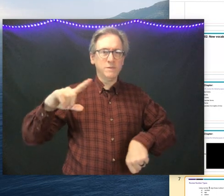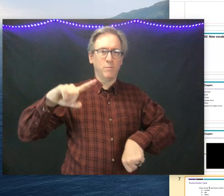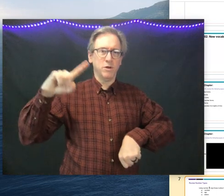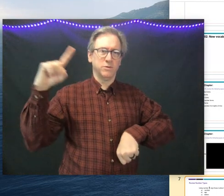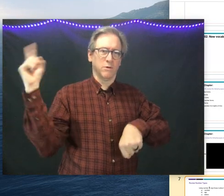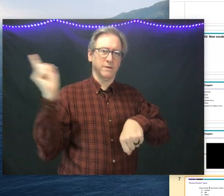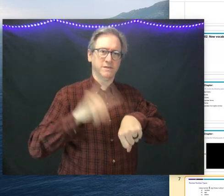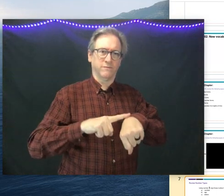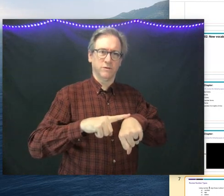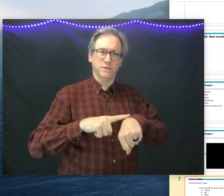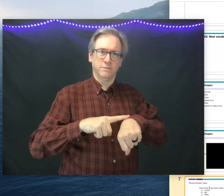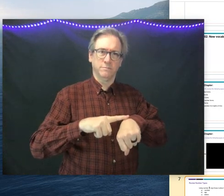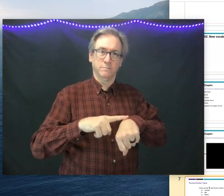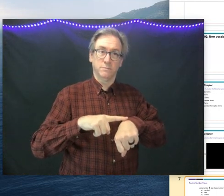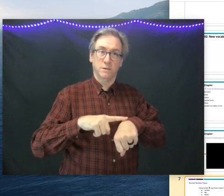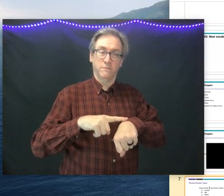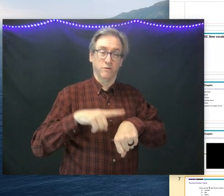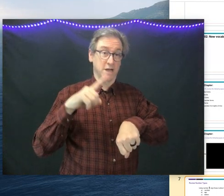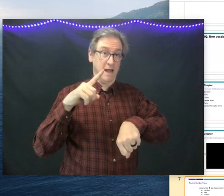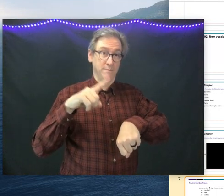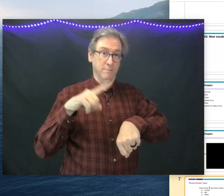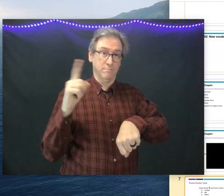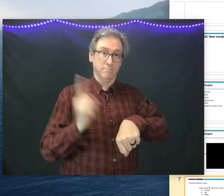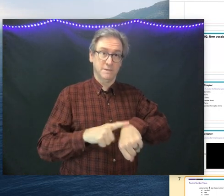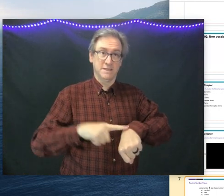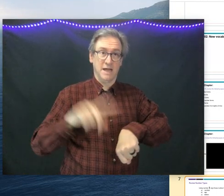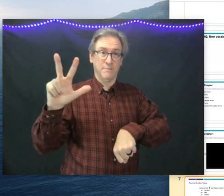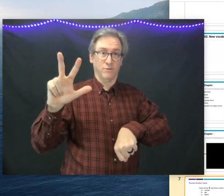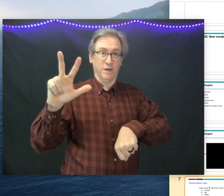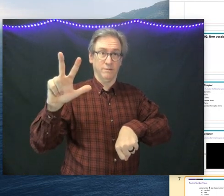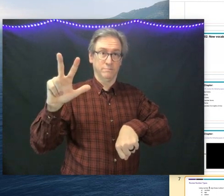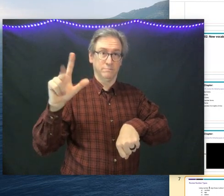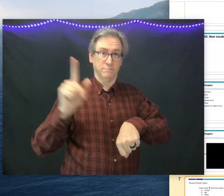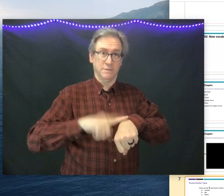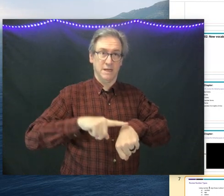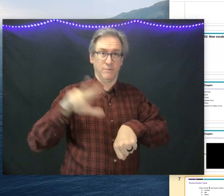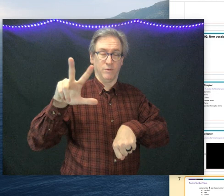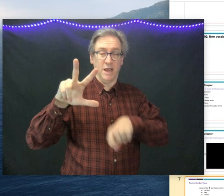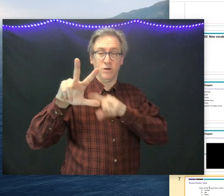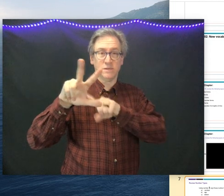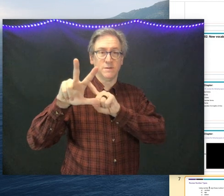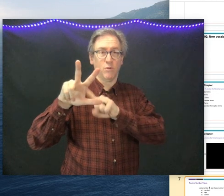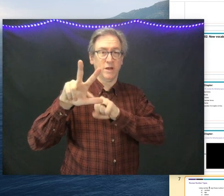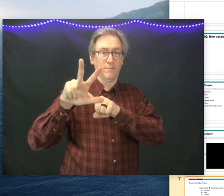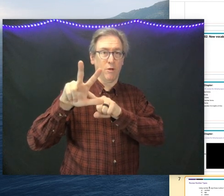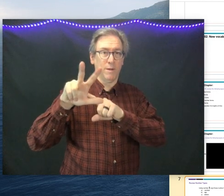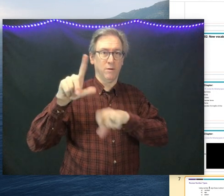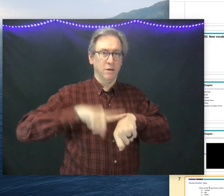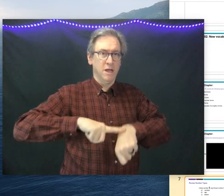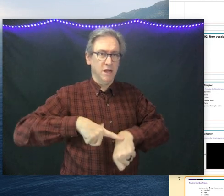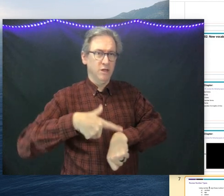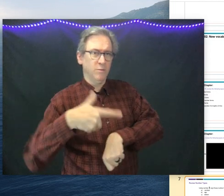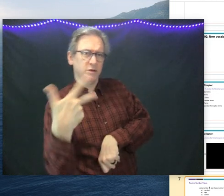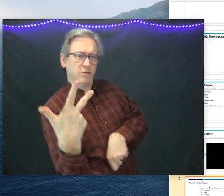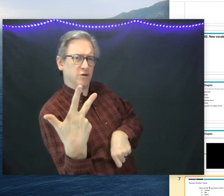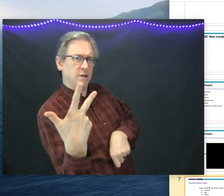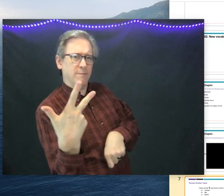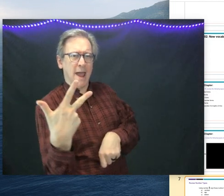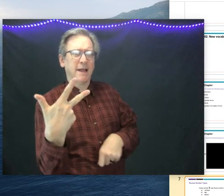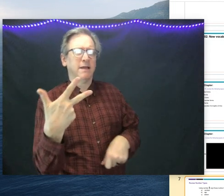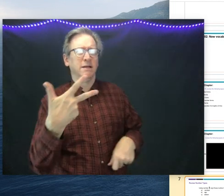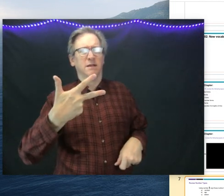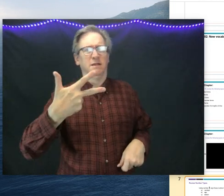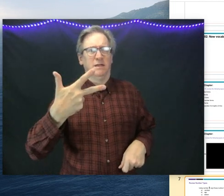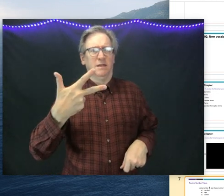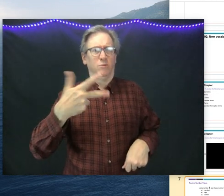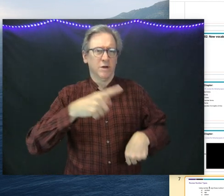We always point to our wrist first for time. Time 3. Time 3. And notice I'm pointing it palm out. You wouldn't turn it